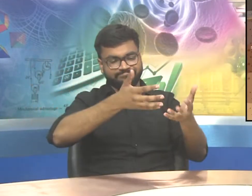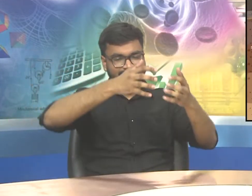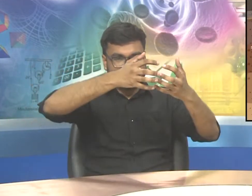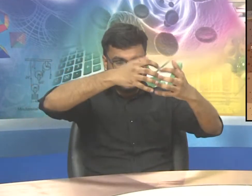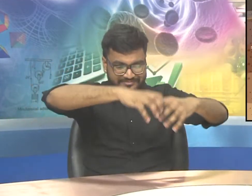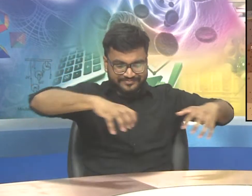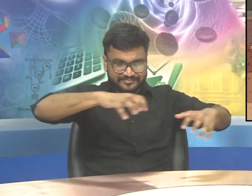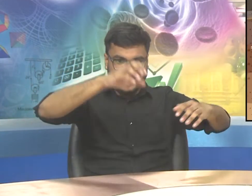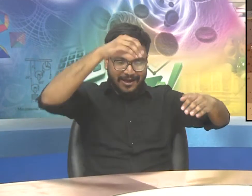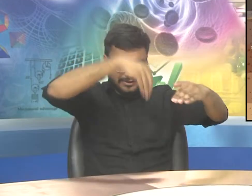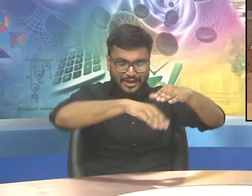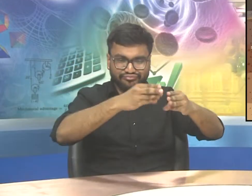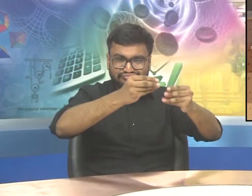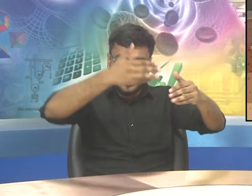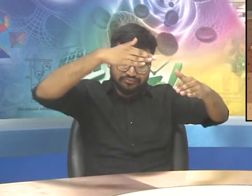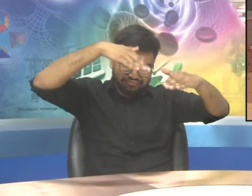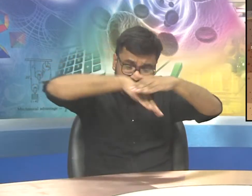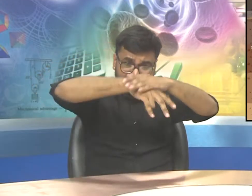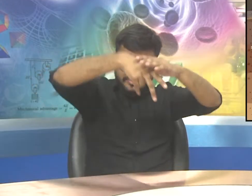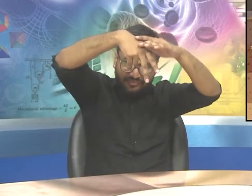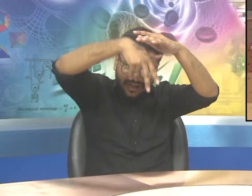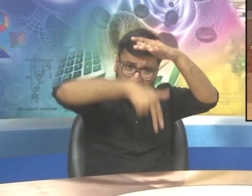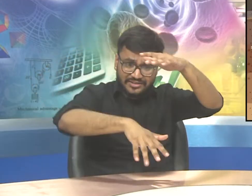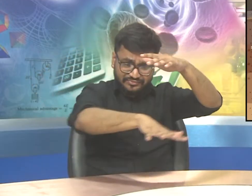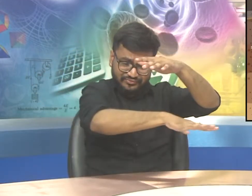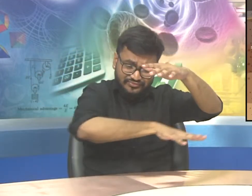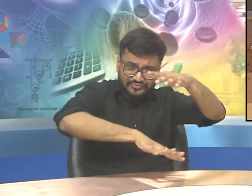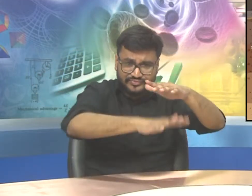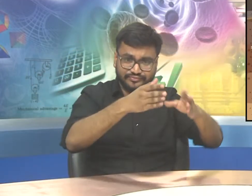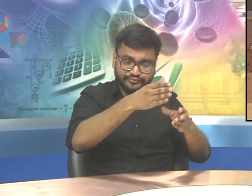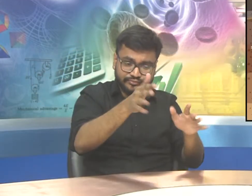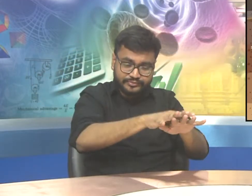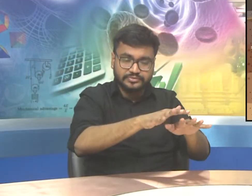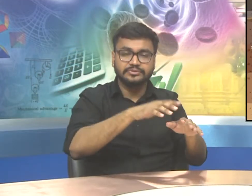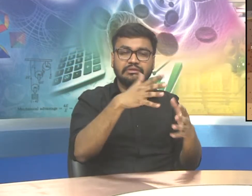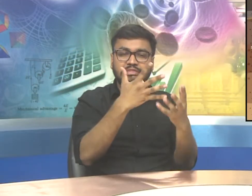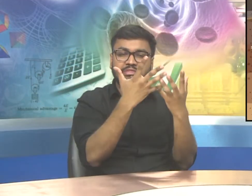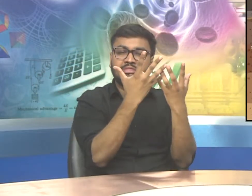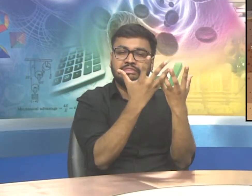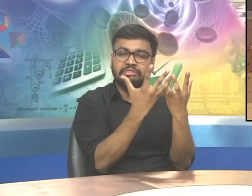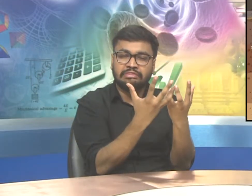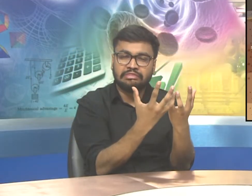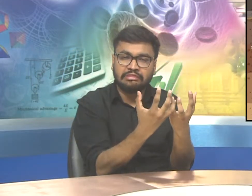meaning and how they help us study human history.